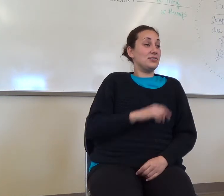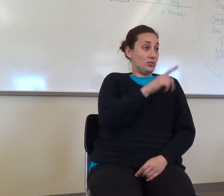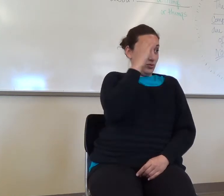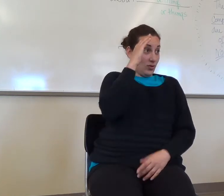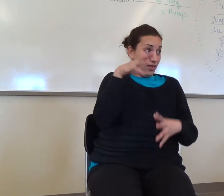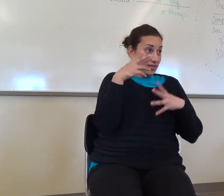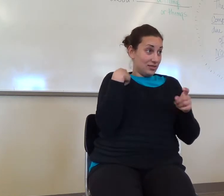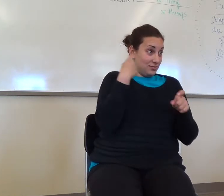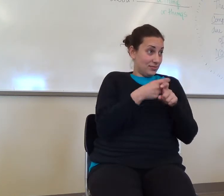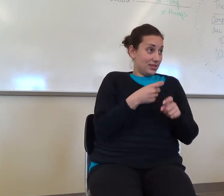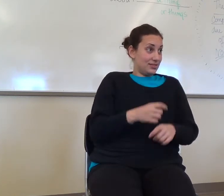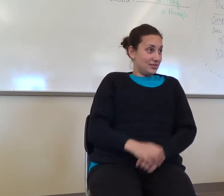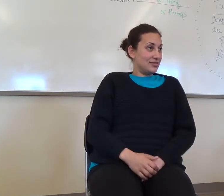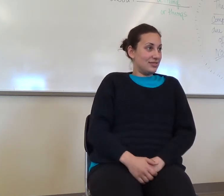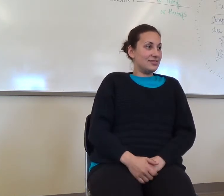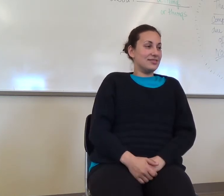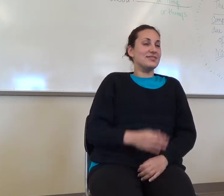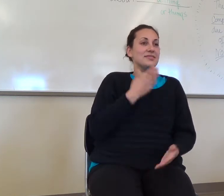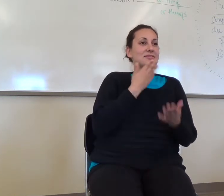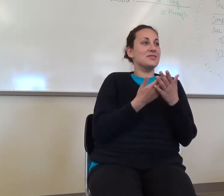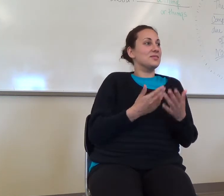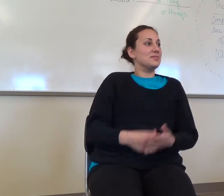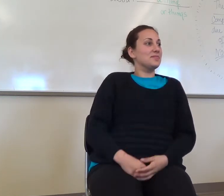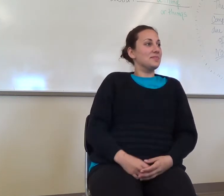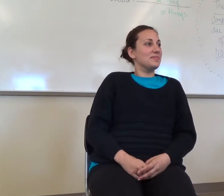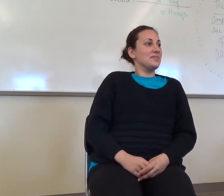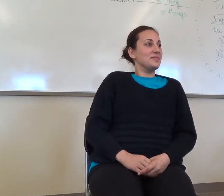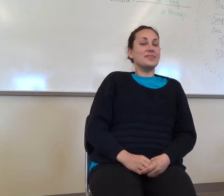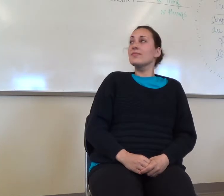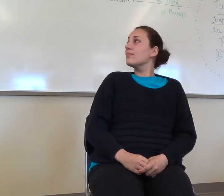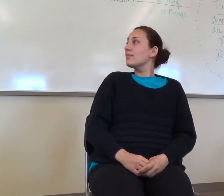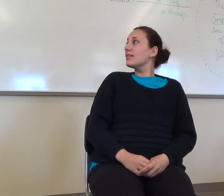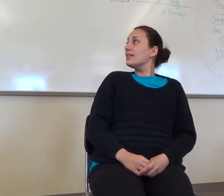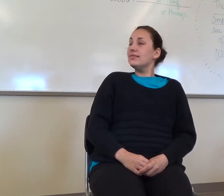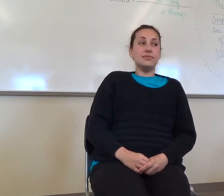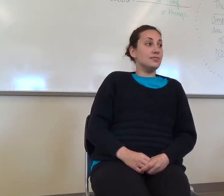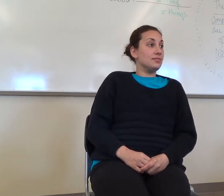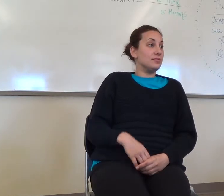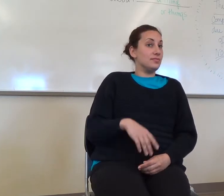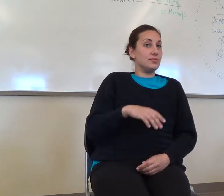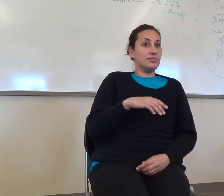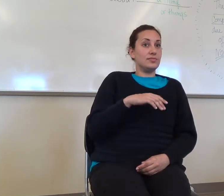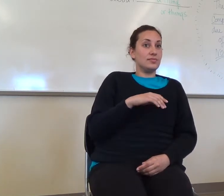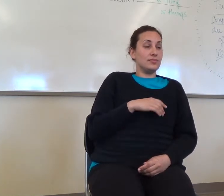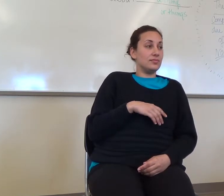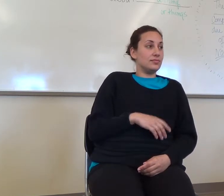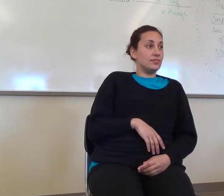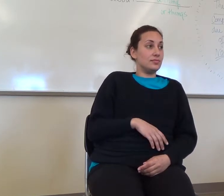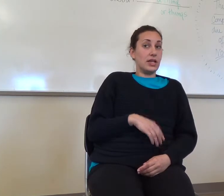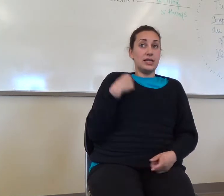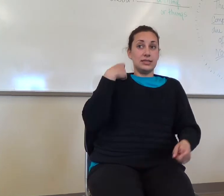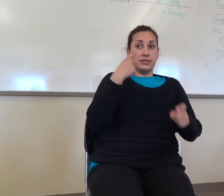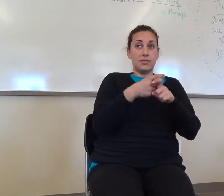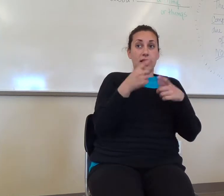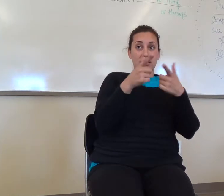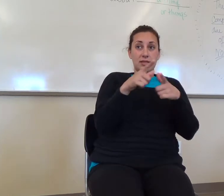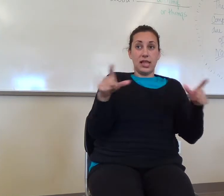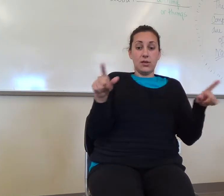Okay, here, this, people get mixed up on this one, okay? Spanish language television has two major